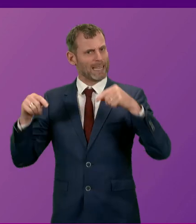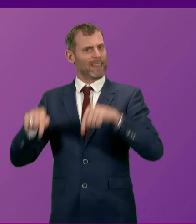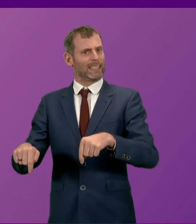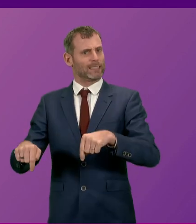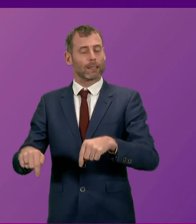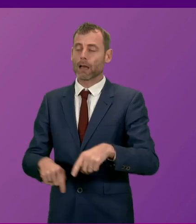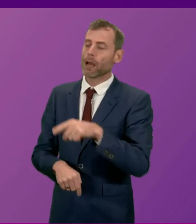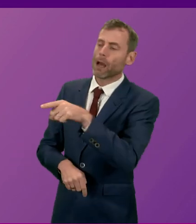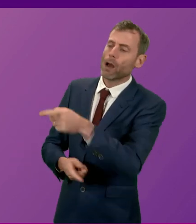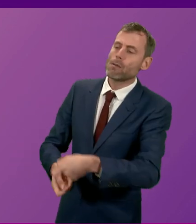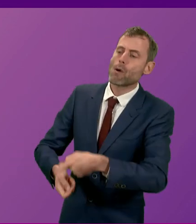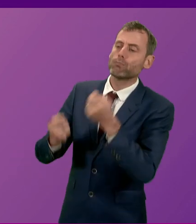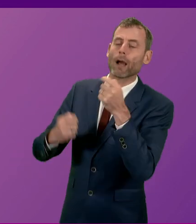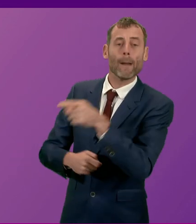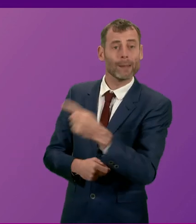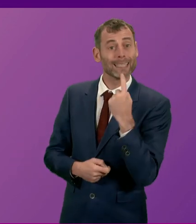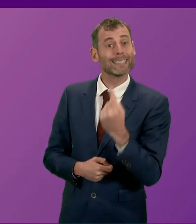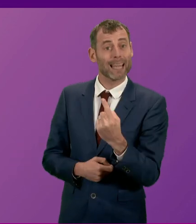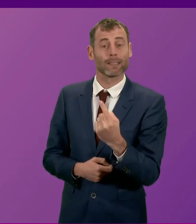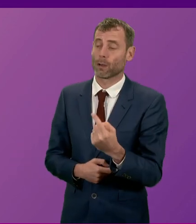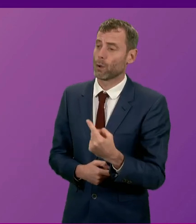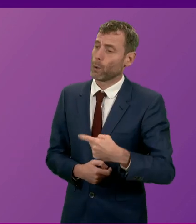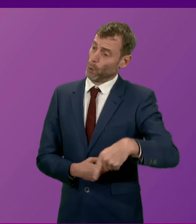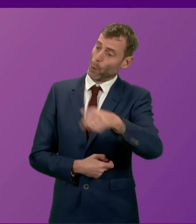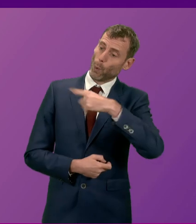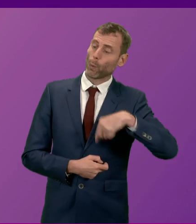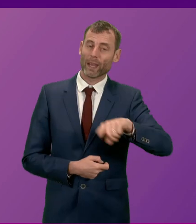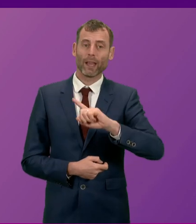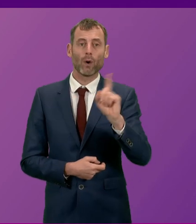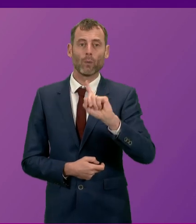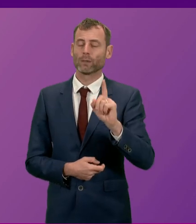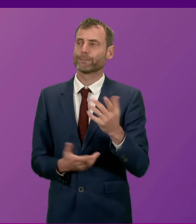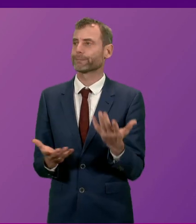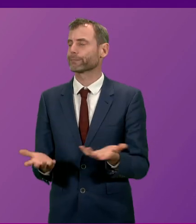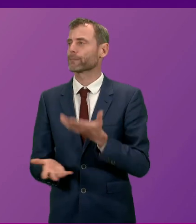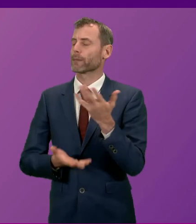indicated or suggested that somehow we are experiencing